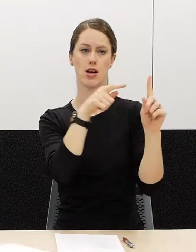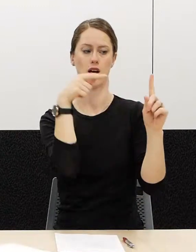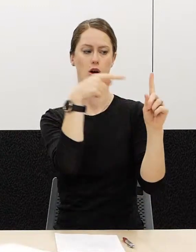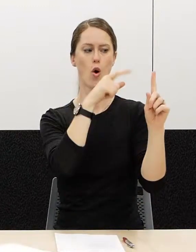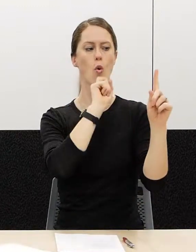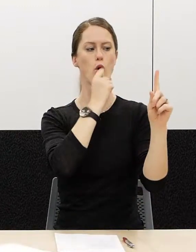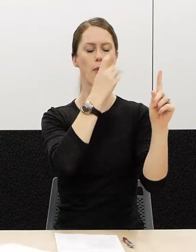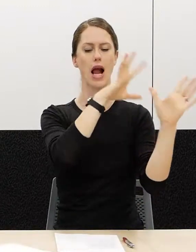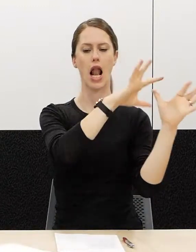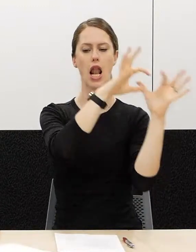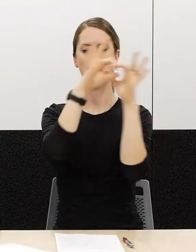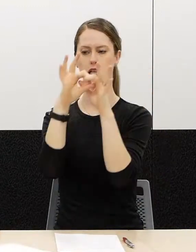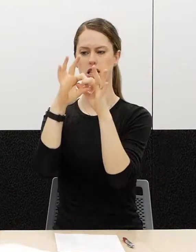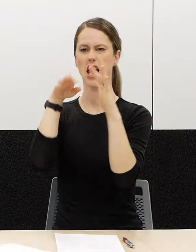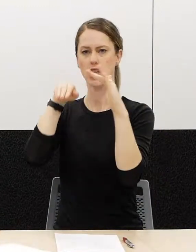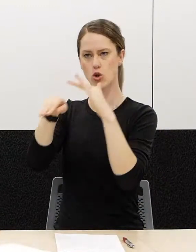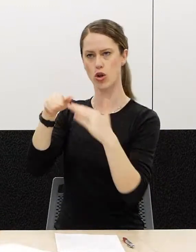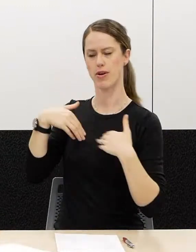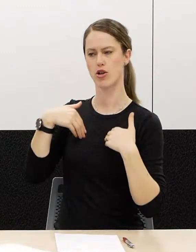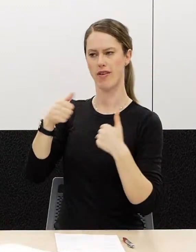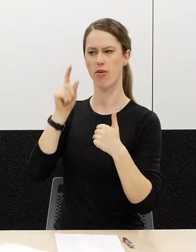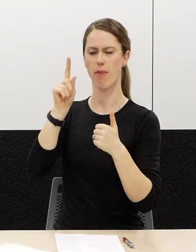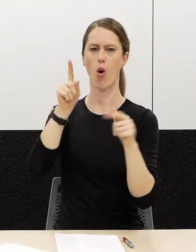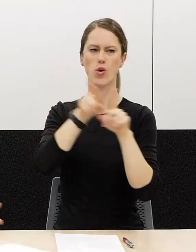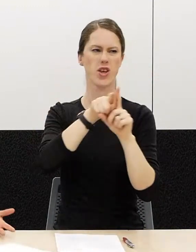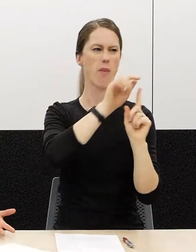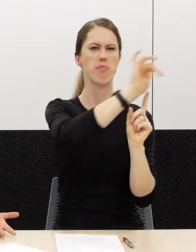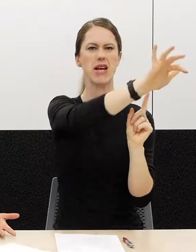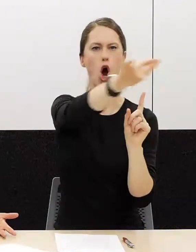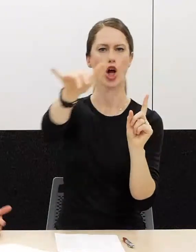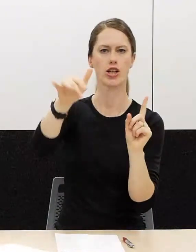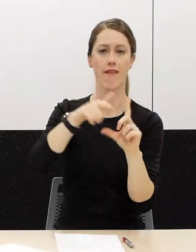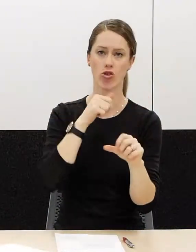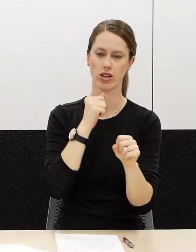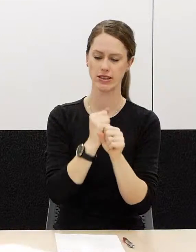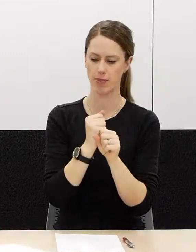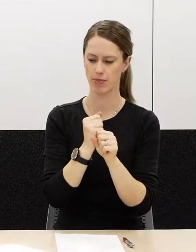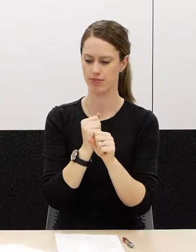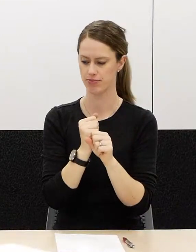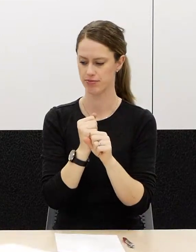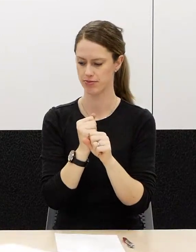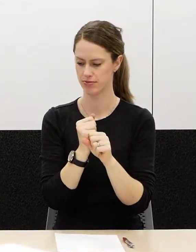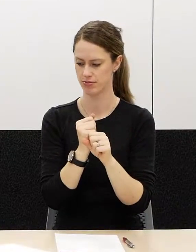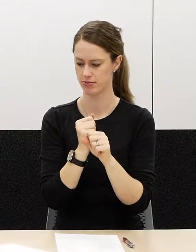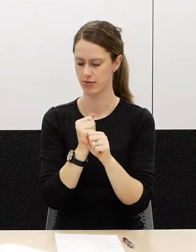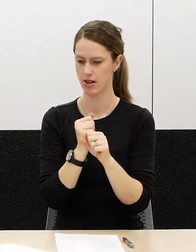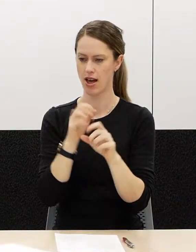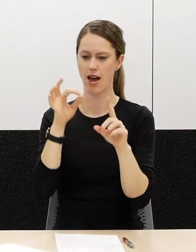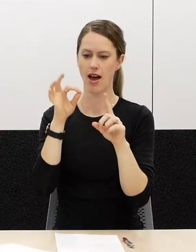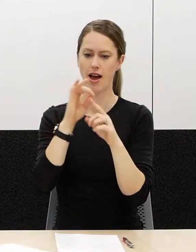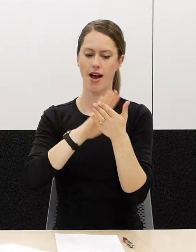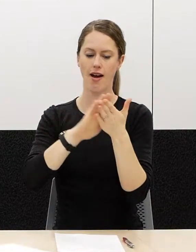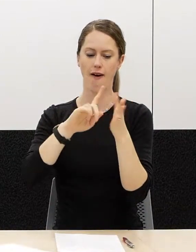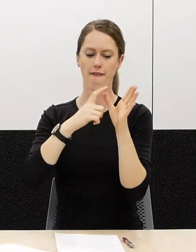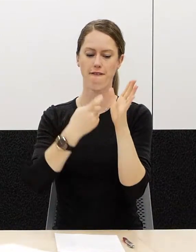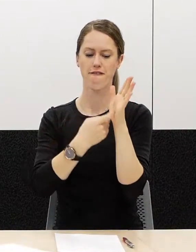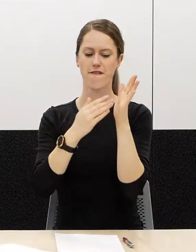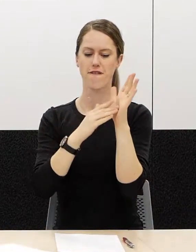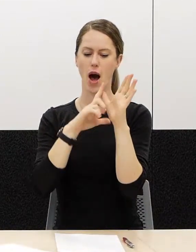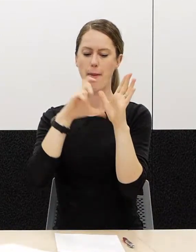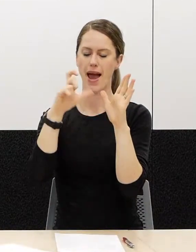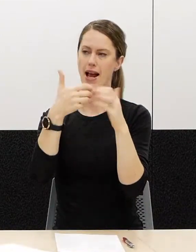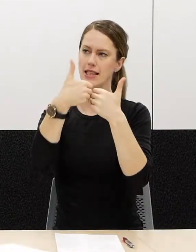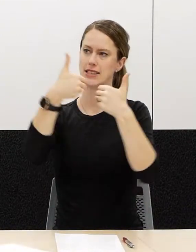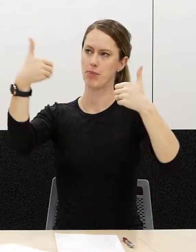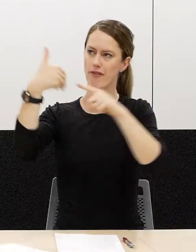linking within the Ministry of Health, but also beyond. So, for example, Pharmac is not part of the Ministry of Health, but we've